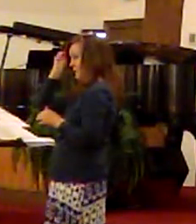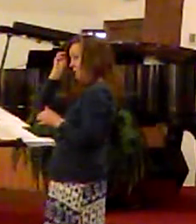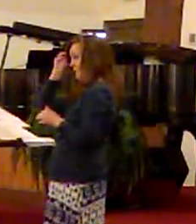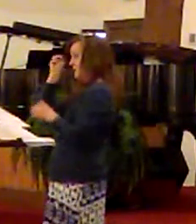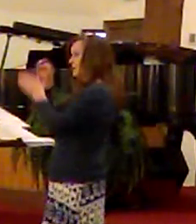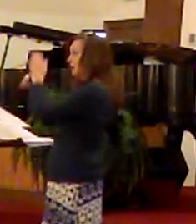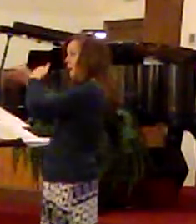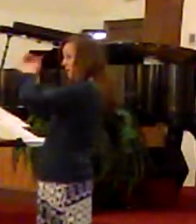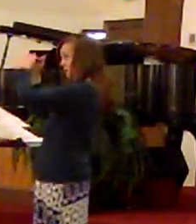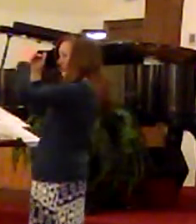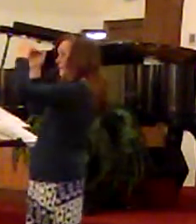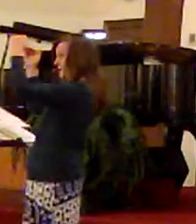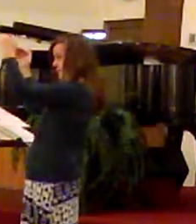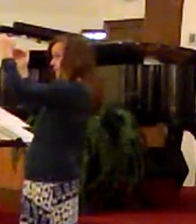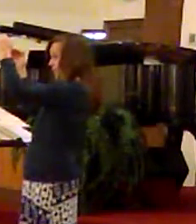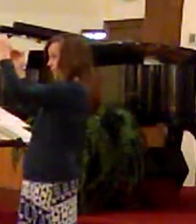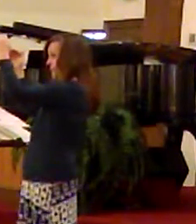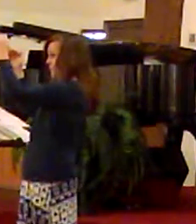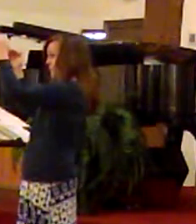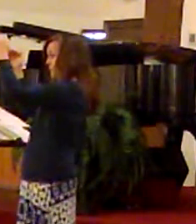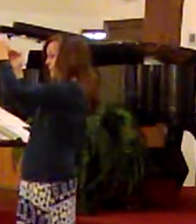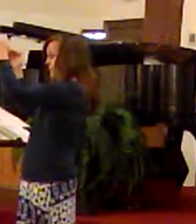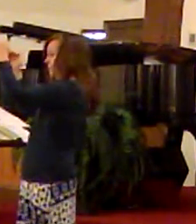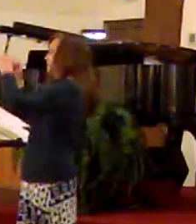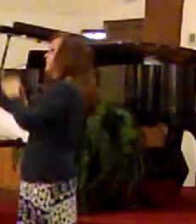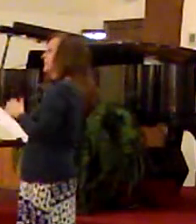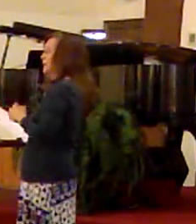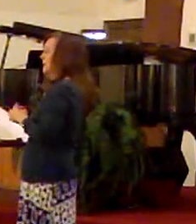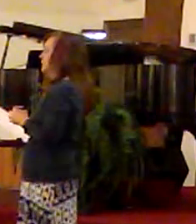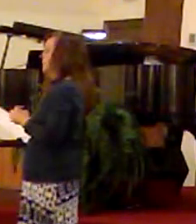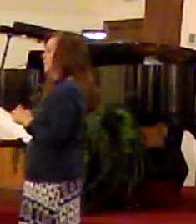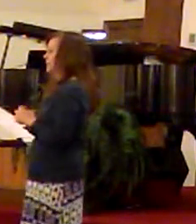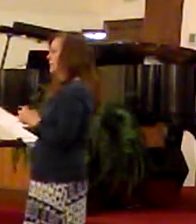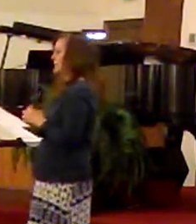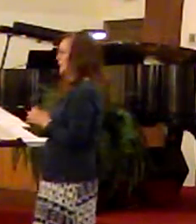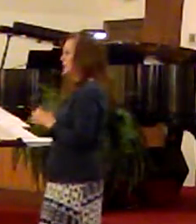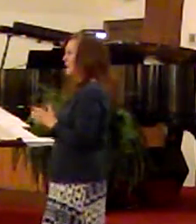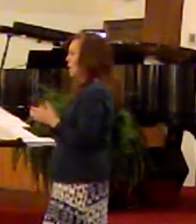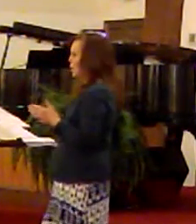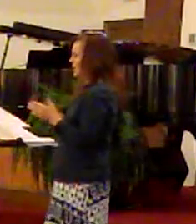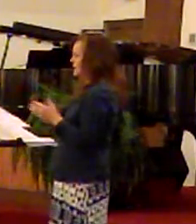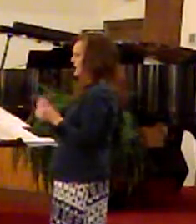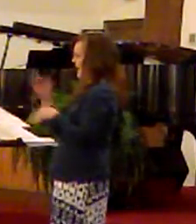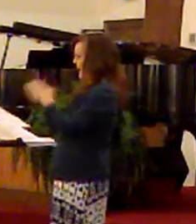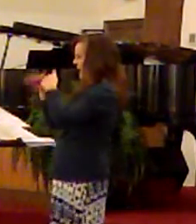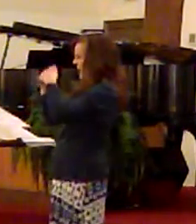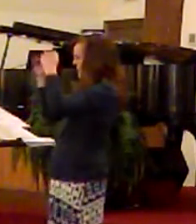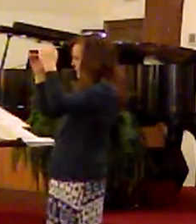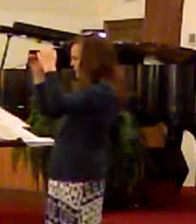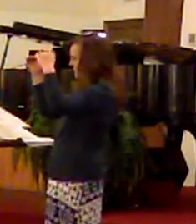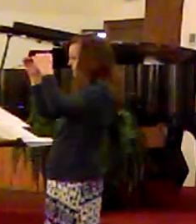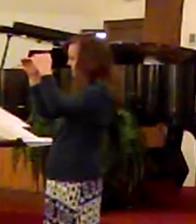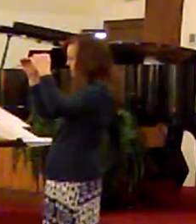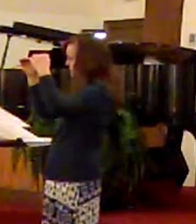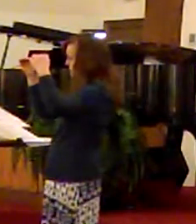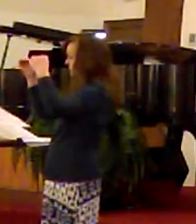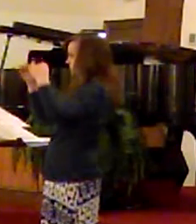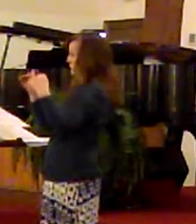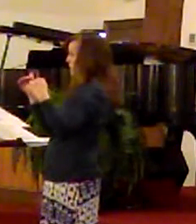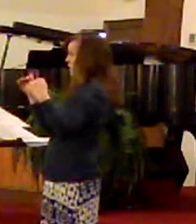Jesus Christ is talking about the mysteries of heaven. What is heaven about? What is heaven like? And here,